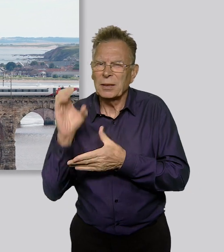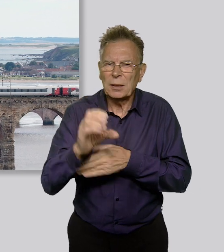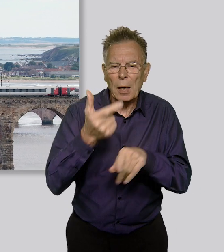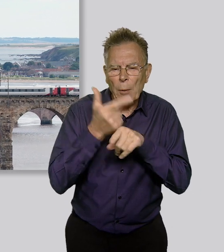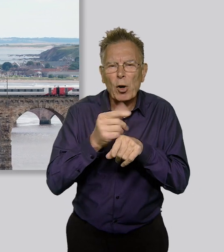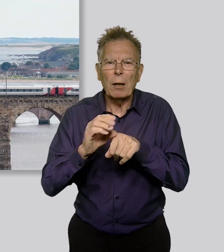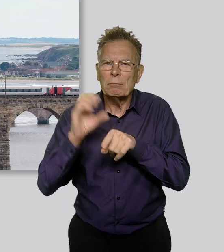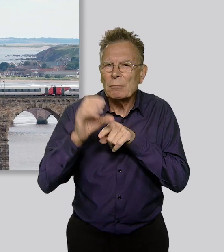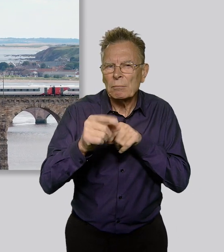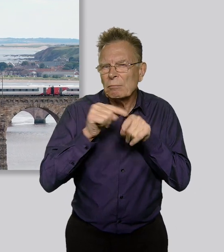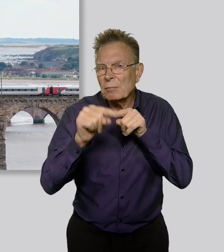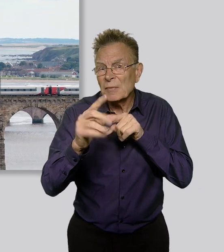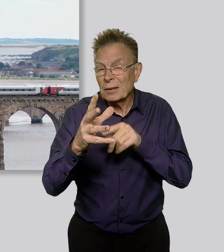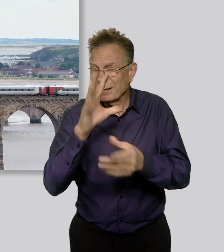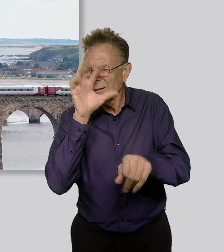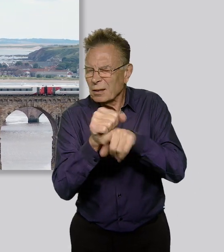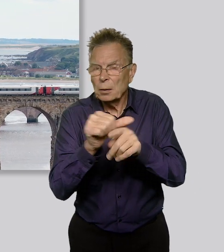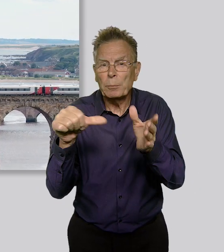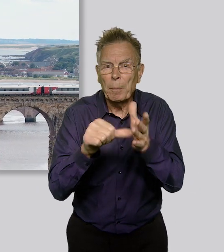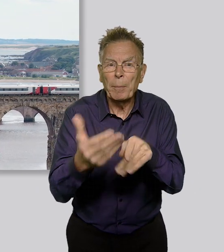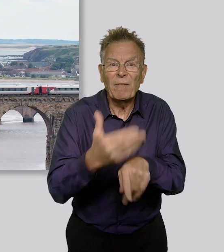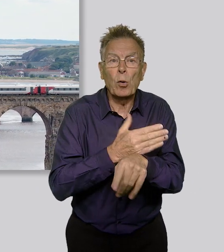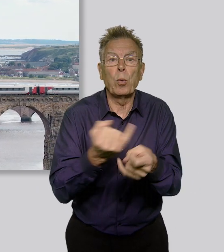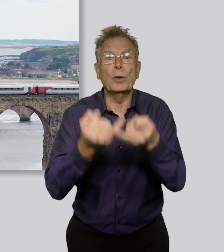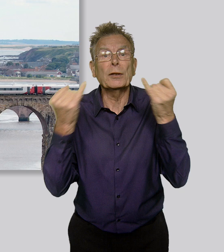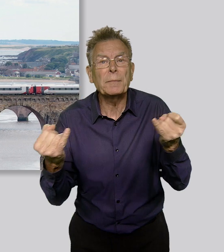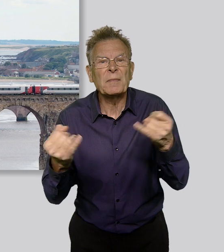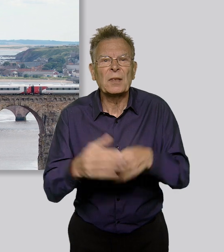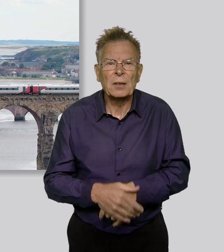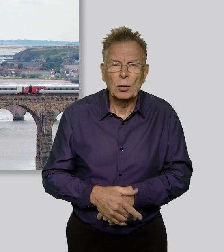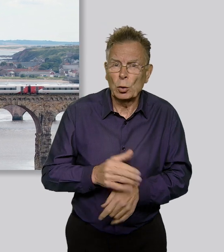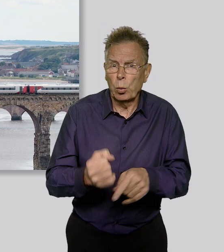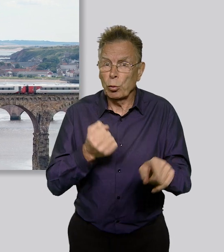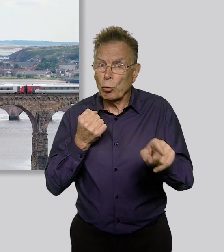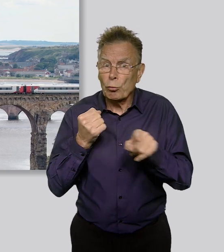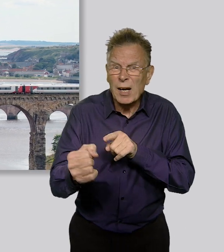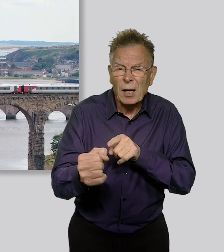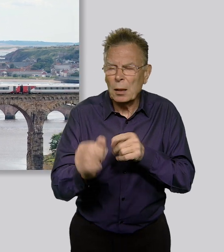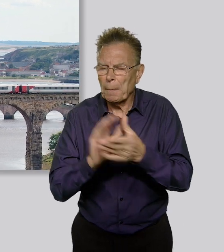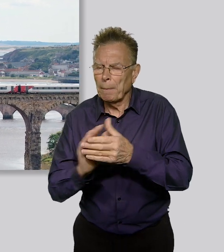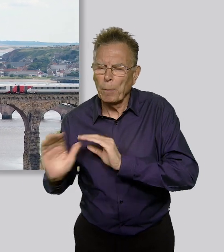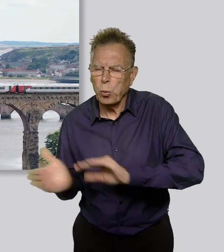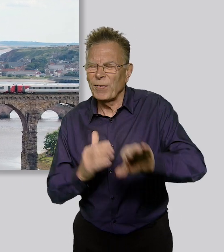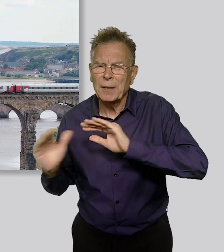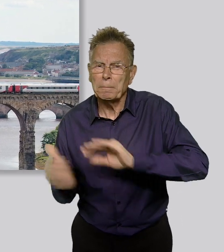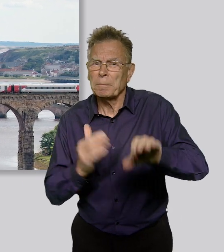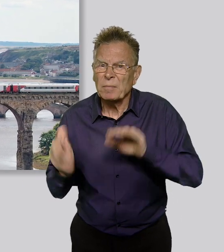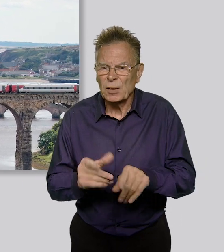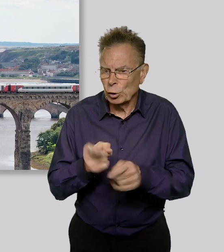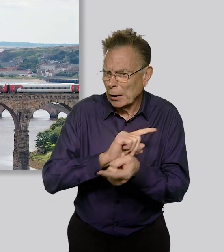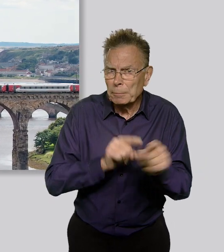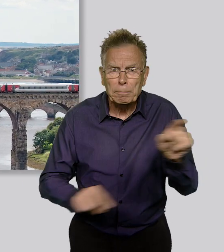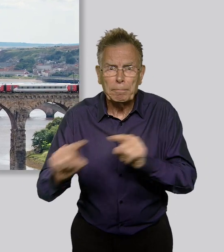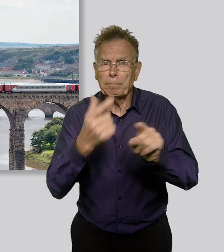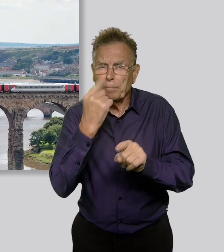in cameras to spot faults before they become problems, and we have processes in place when issues do occur